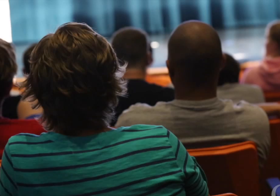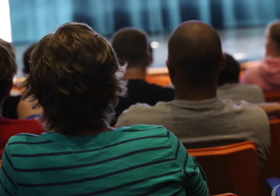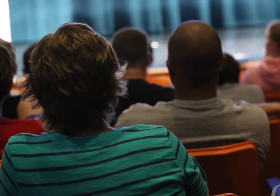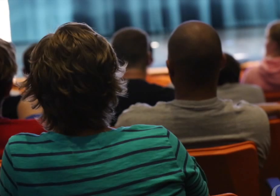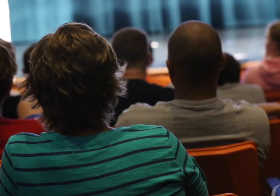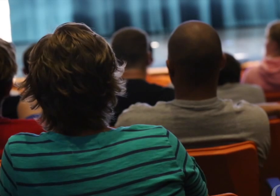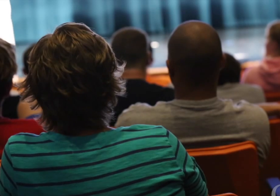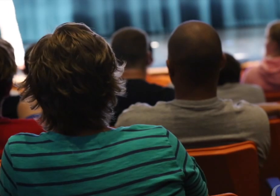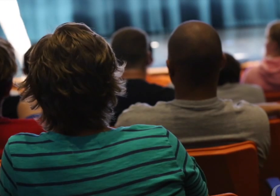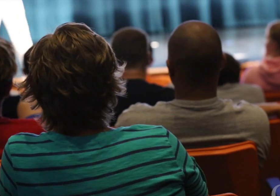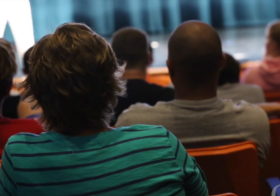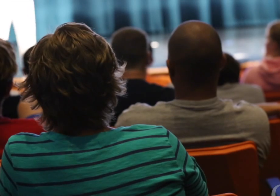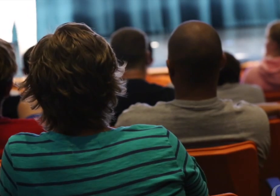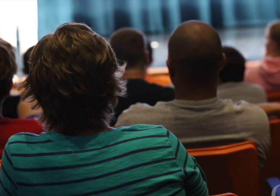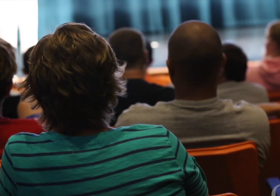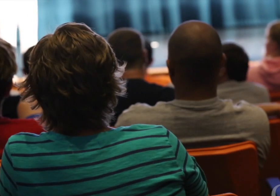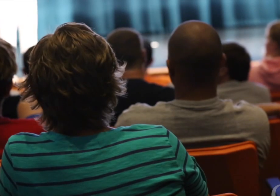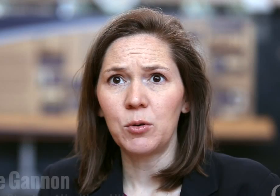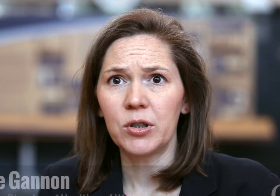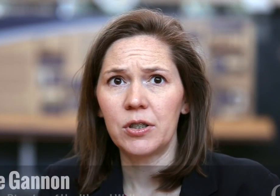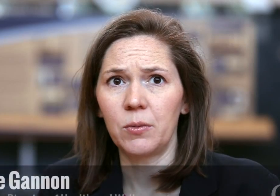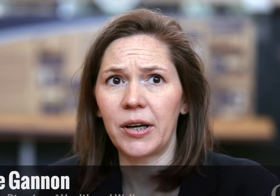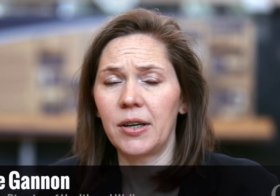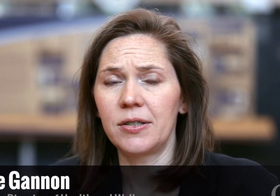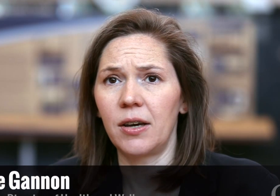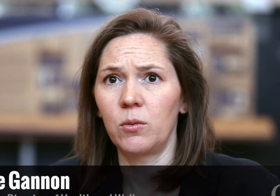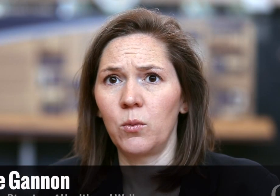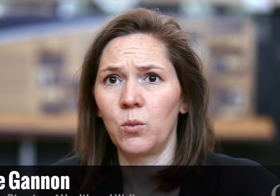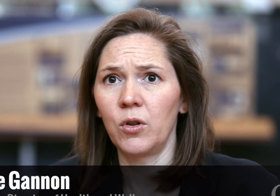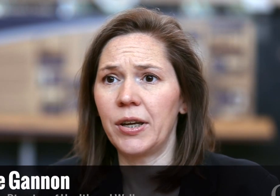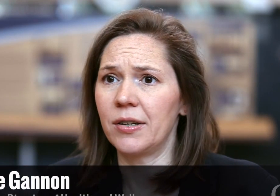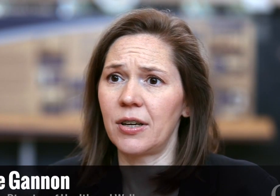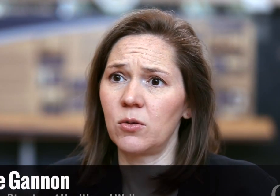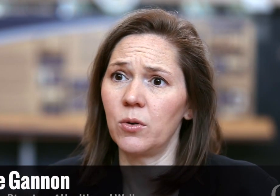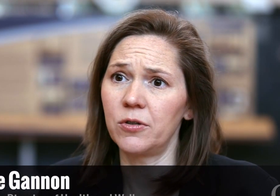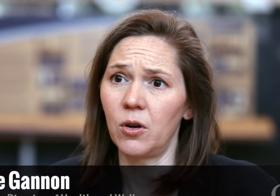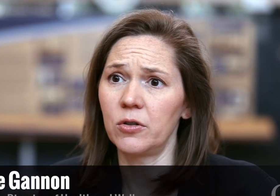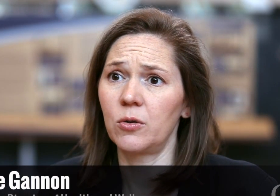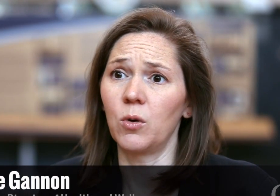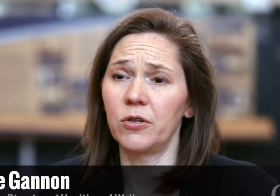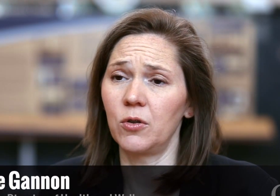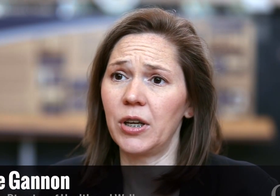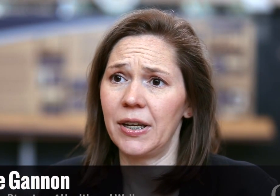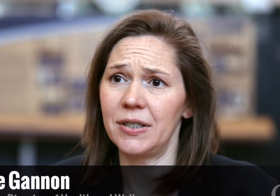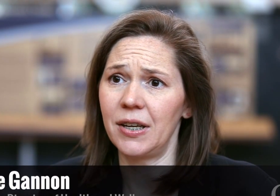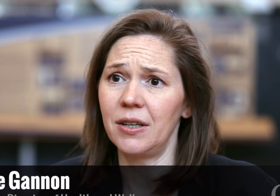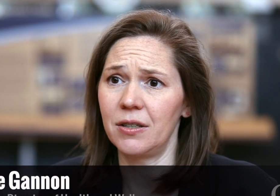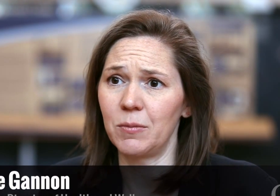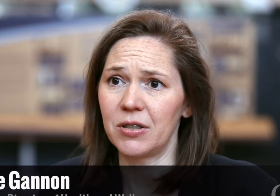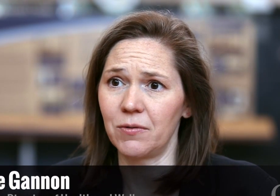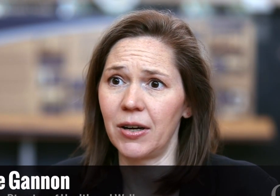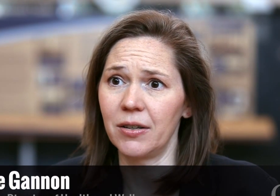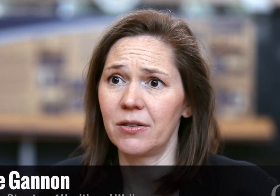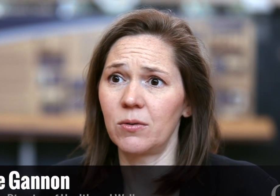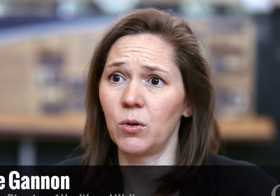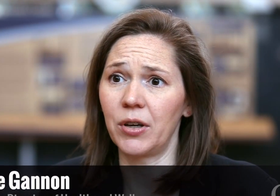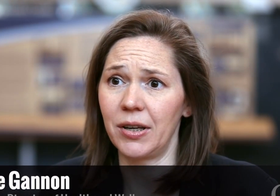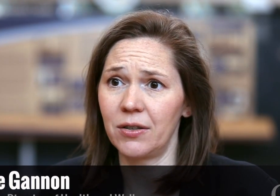So what does change look like? I think it's important to recognize that we're looking at sexual assault. We're also looking at dating and domestic violence. We're looking at